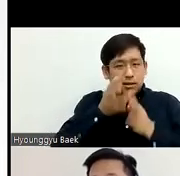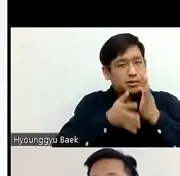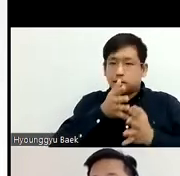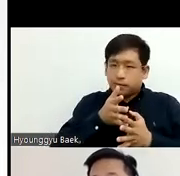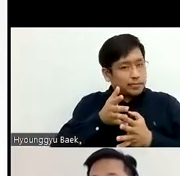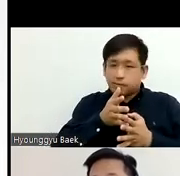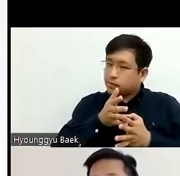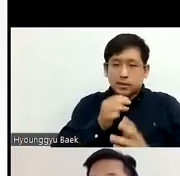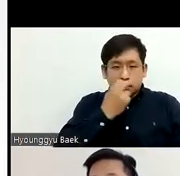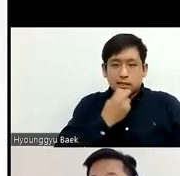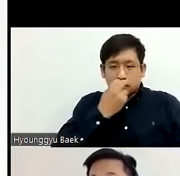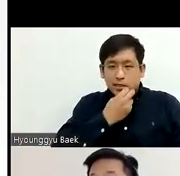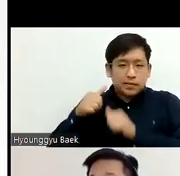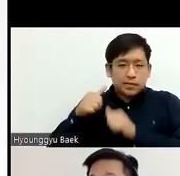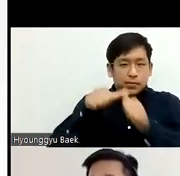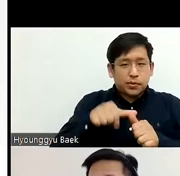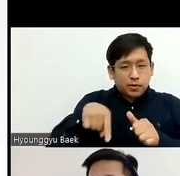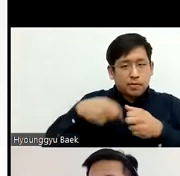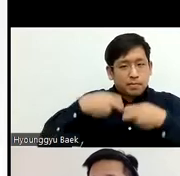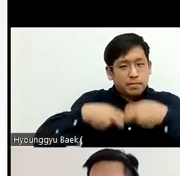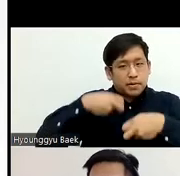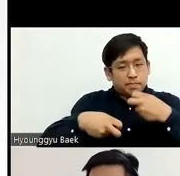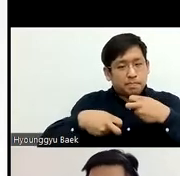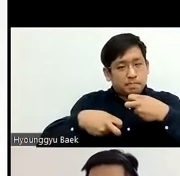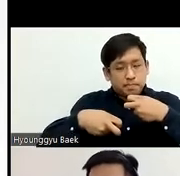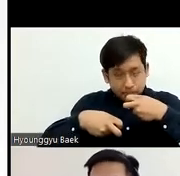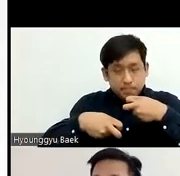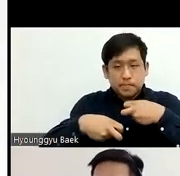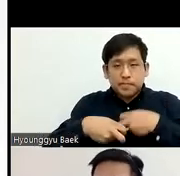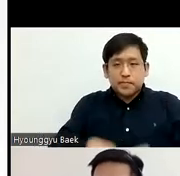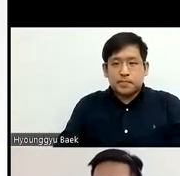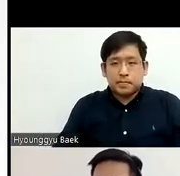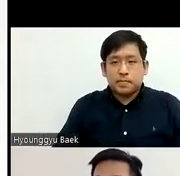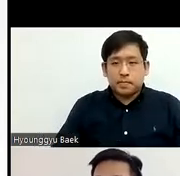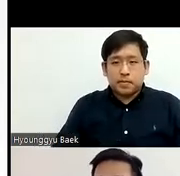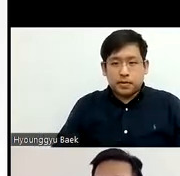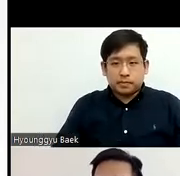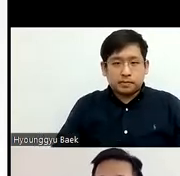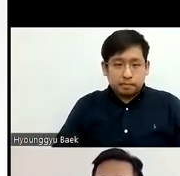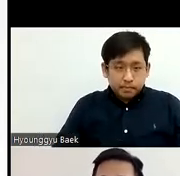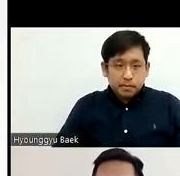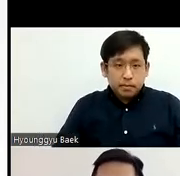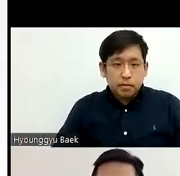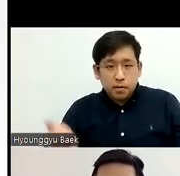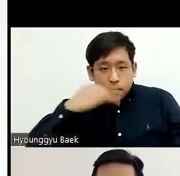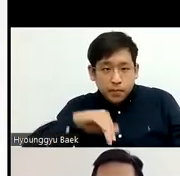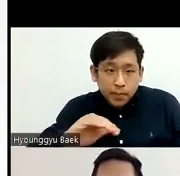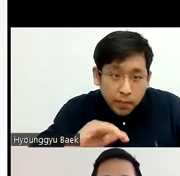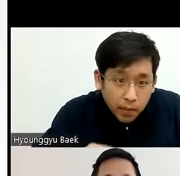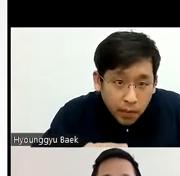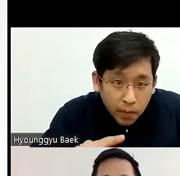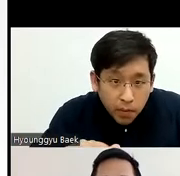schools. But the teachers who are hearing has difficulty communicating using sign